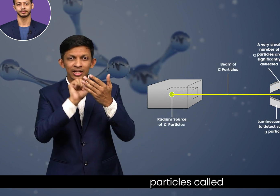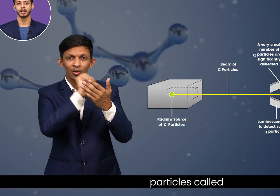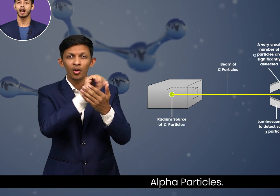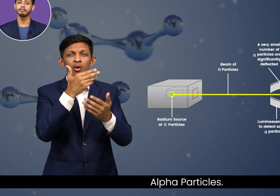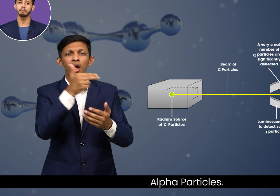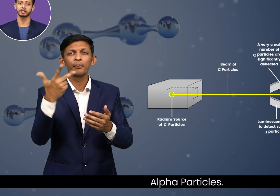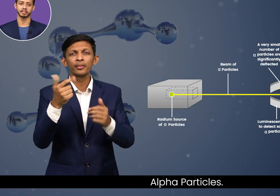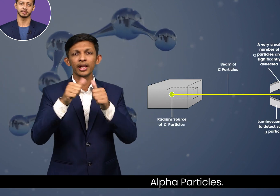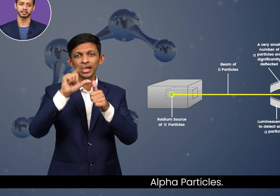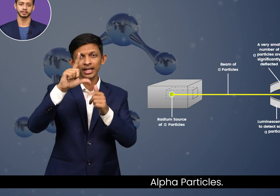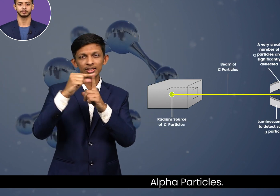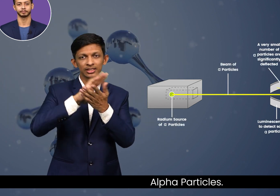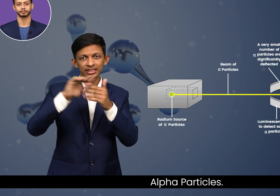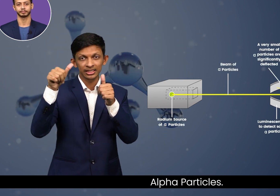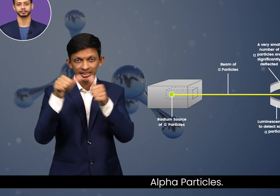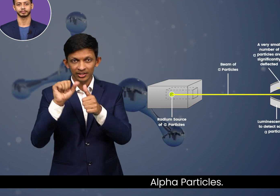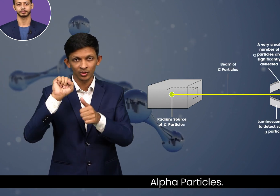gold, alpha particles.